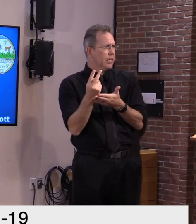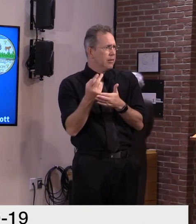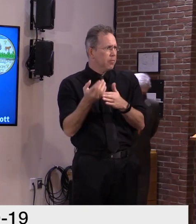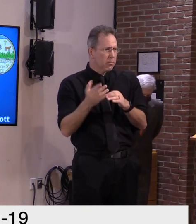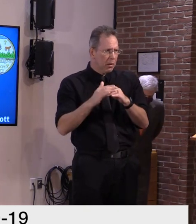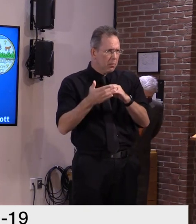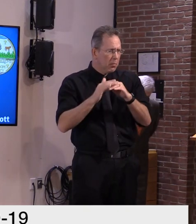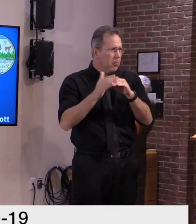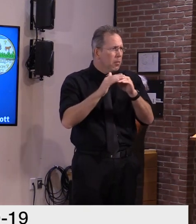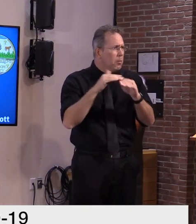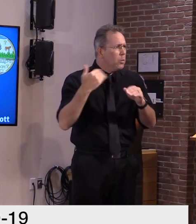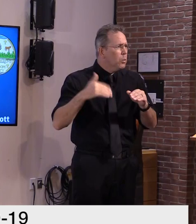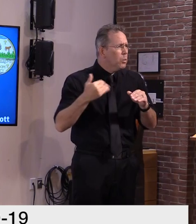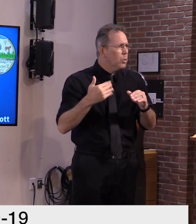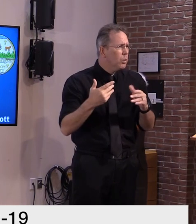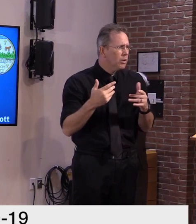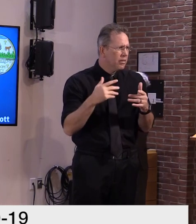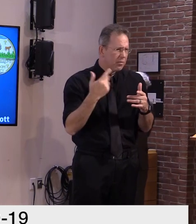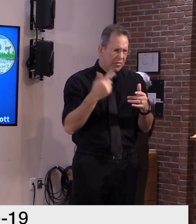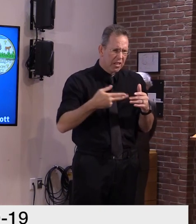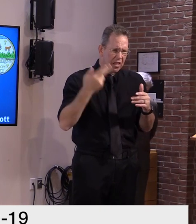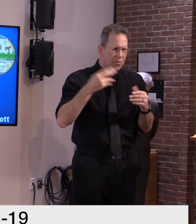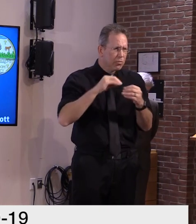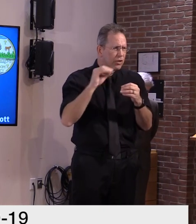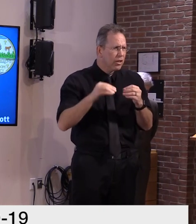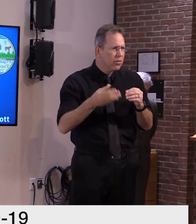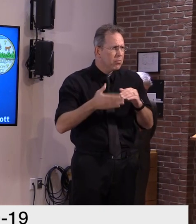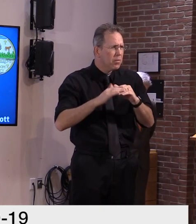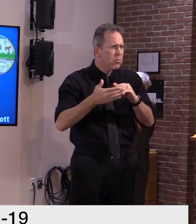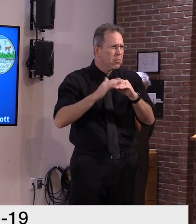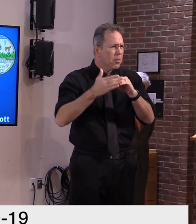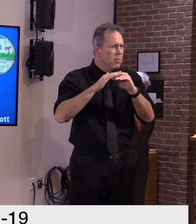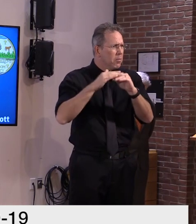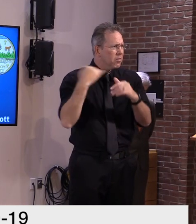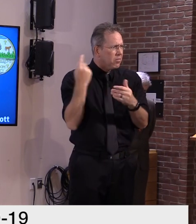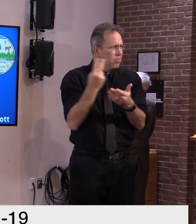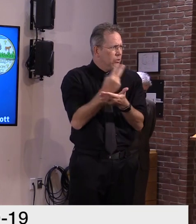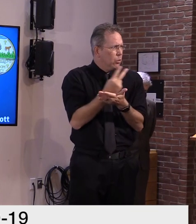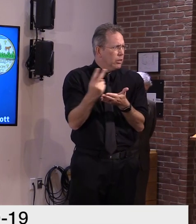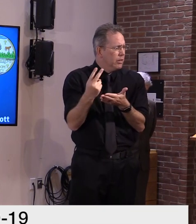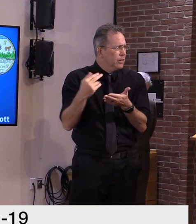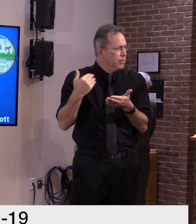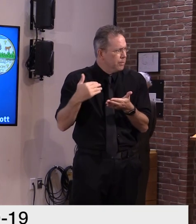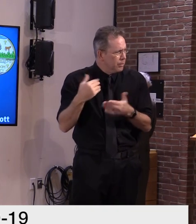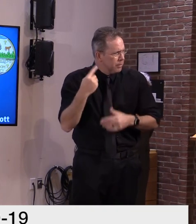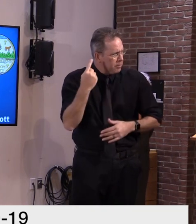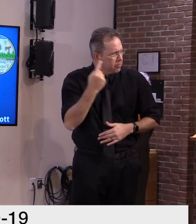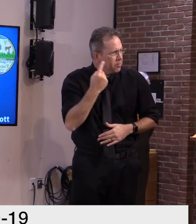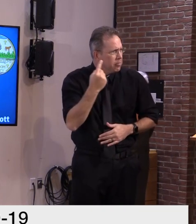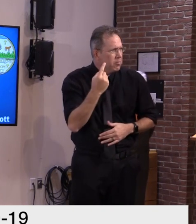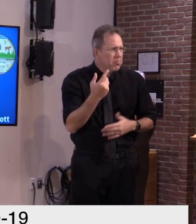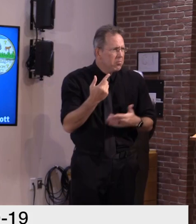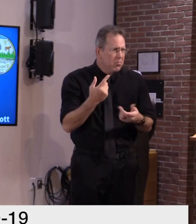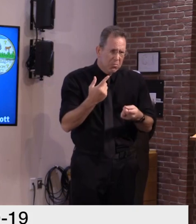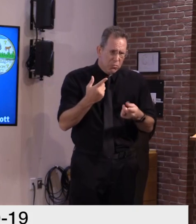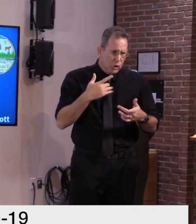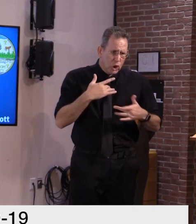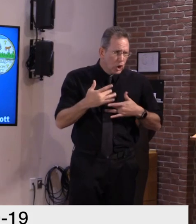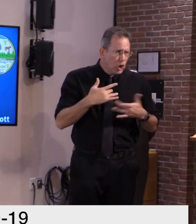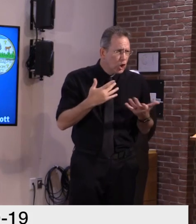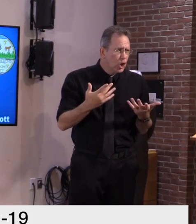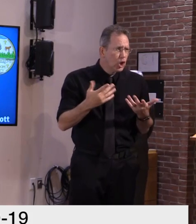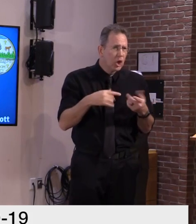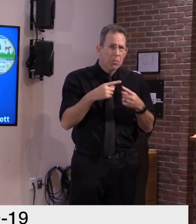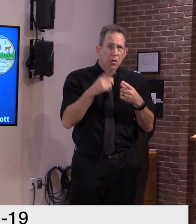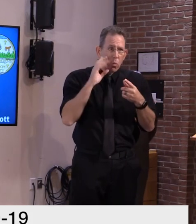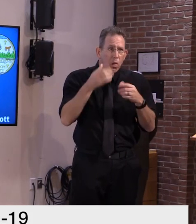and 136 of those were in the past 7 days alone. At what point do you become alarmed by the rising numbers, and what is the